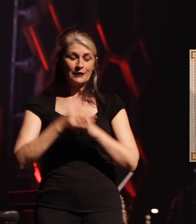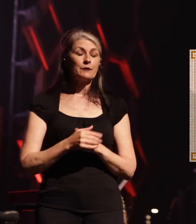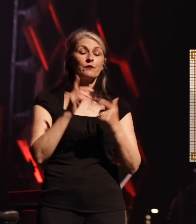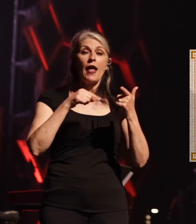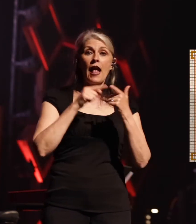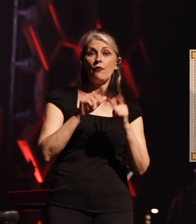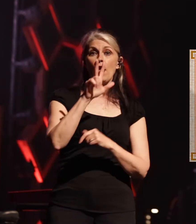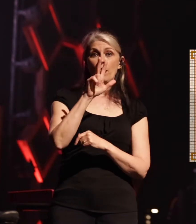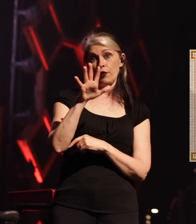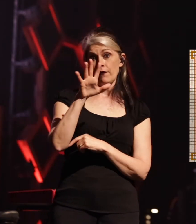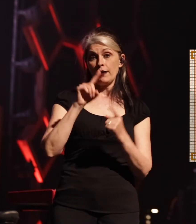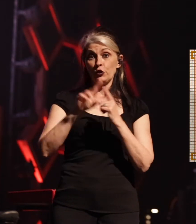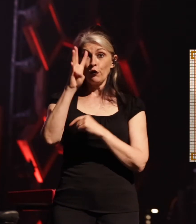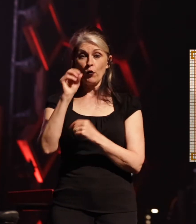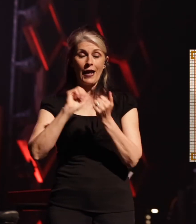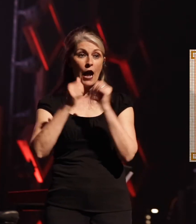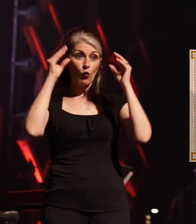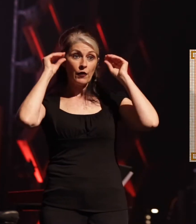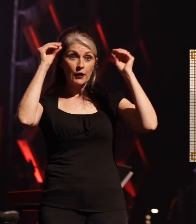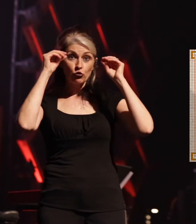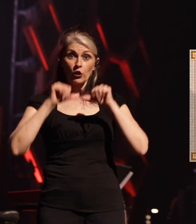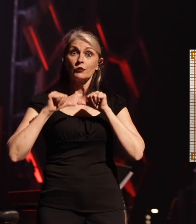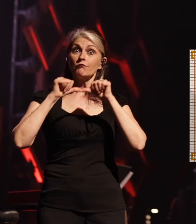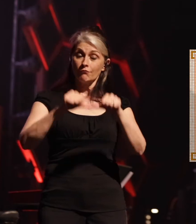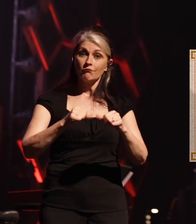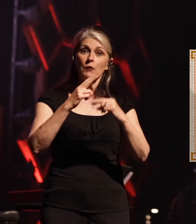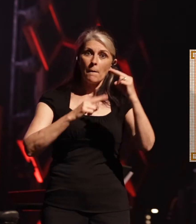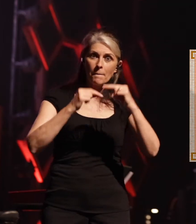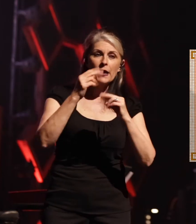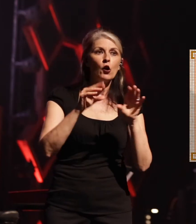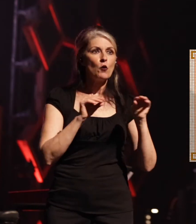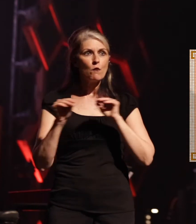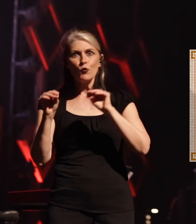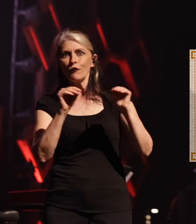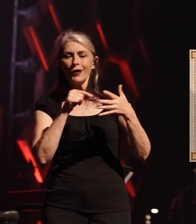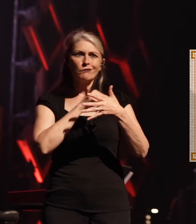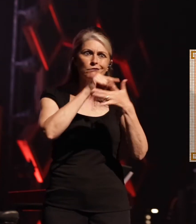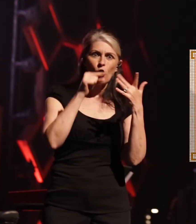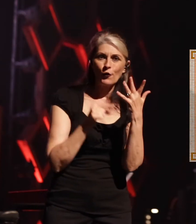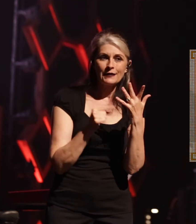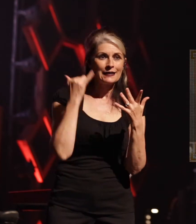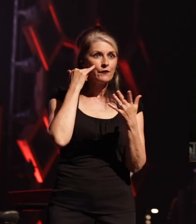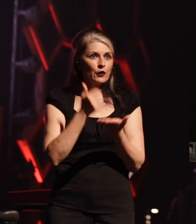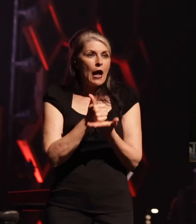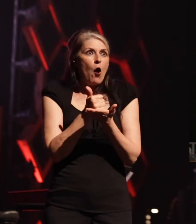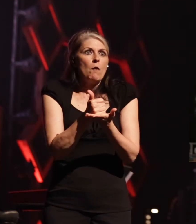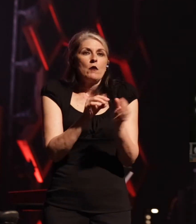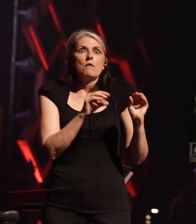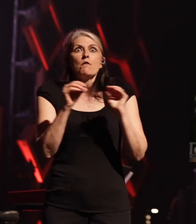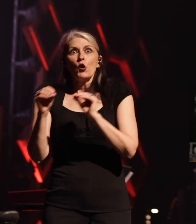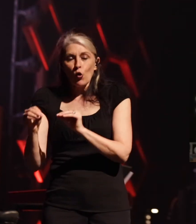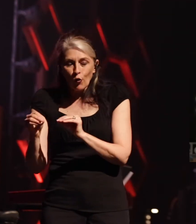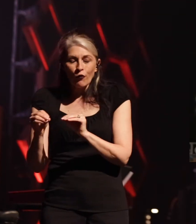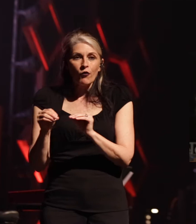40, it's how those instructions should be carried out, how it should be built, how you should move it, and all those things. So if you're going to help move the tabernacle on Monday,